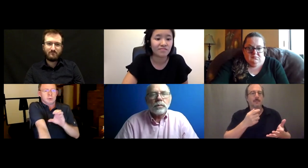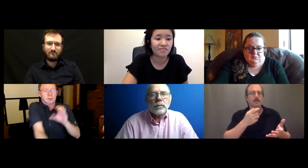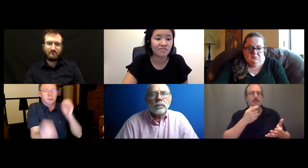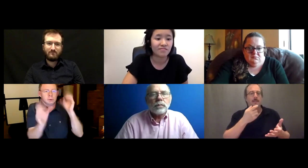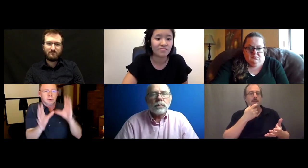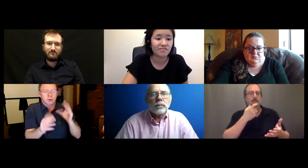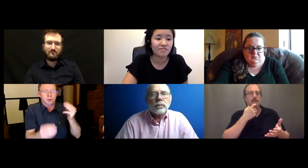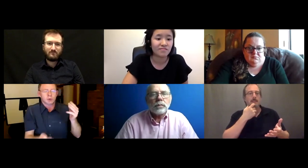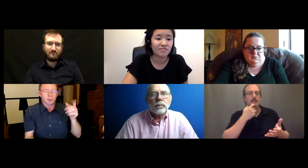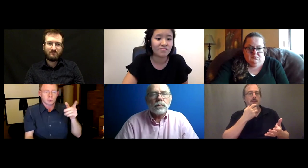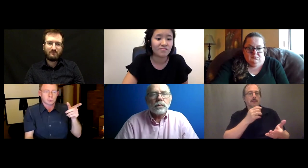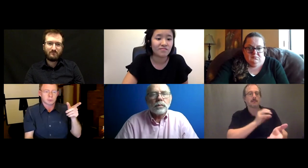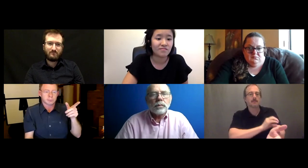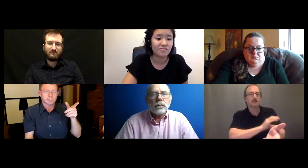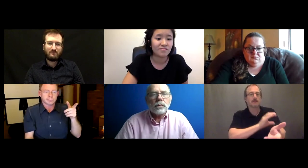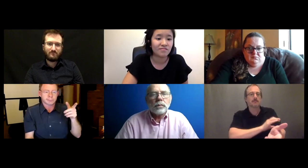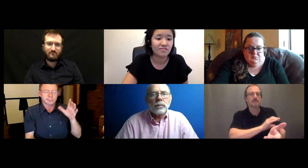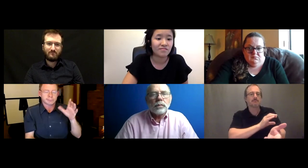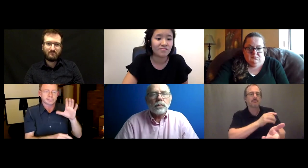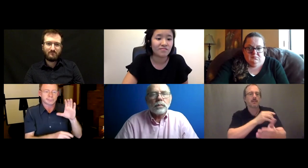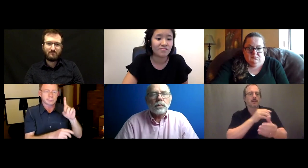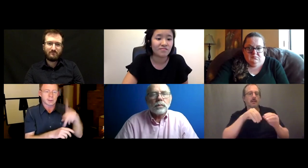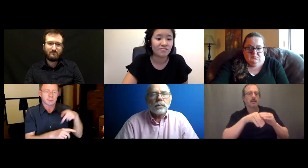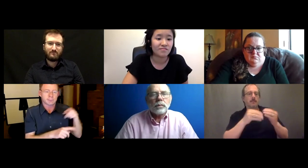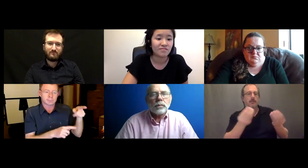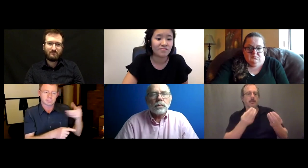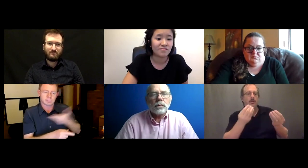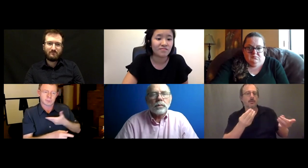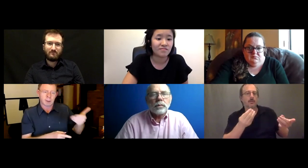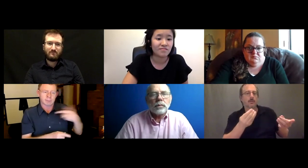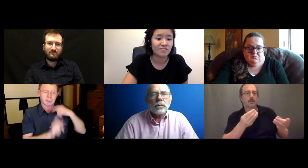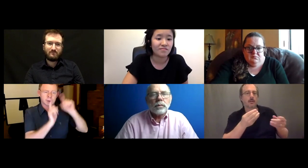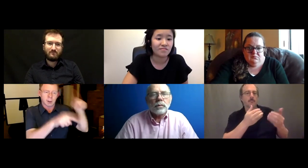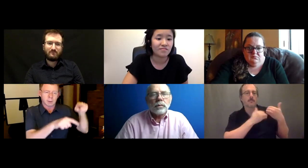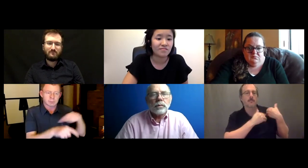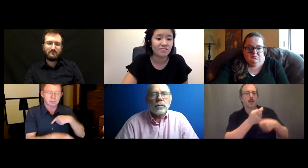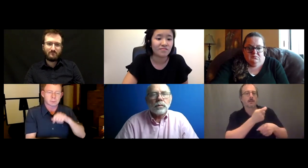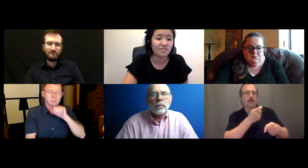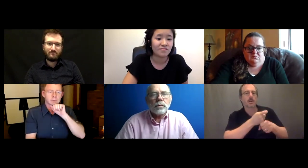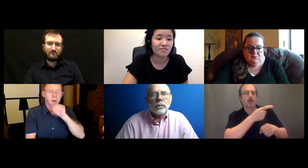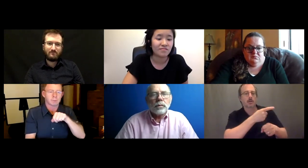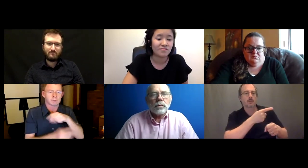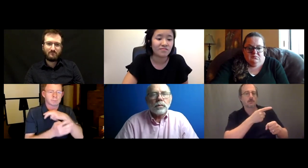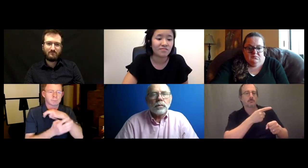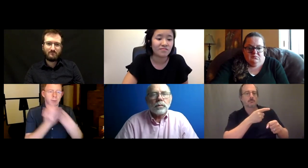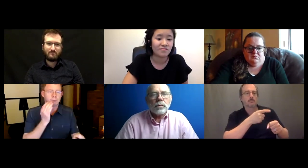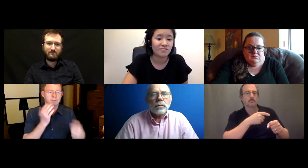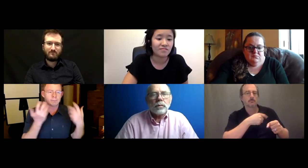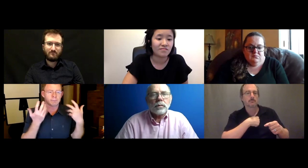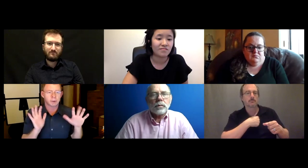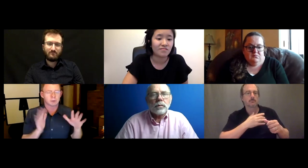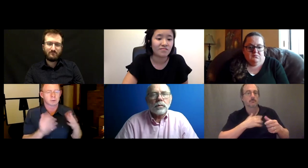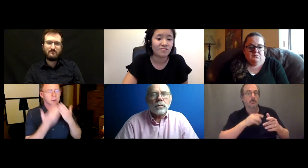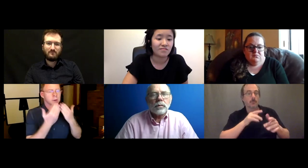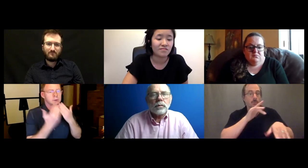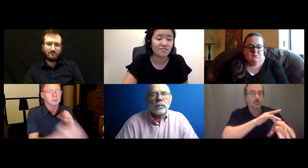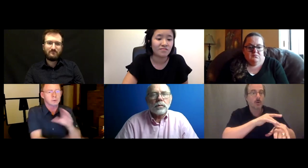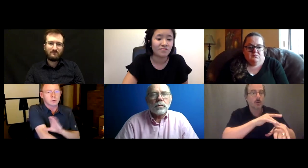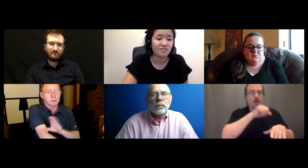hired. Christine Ehrlich was teaching at the time at Deaf Empowerment, and she invited me. And I just